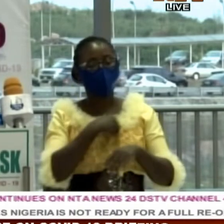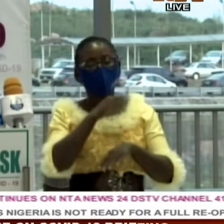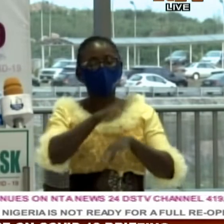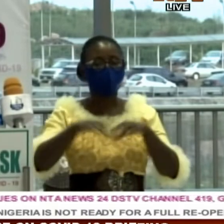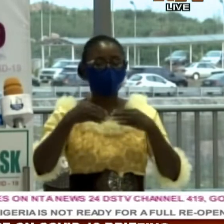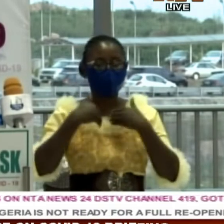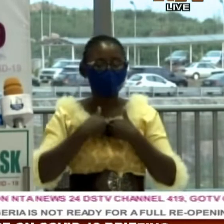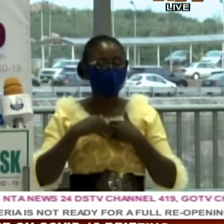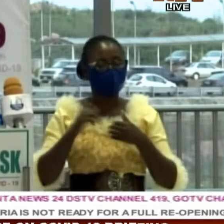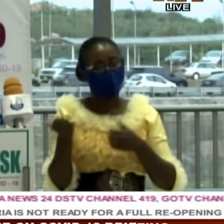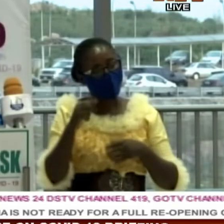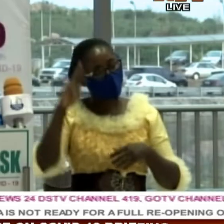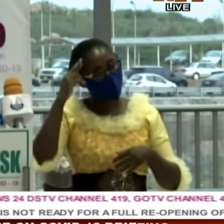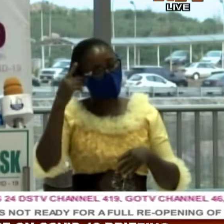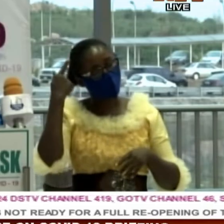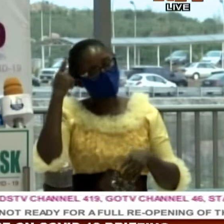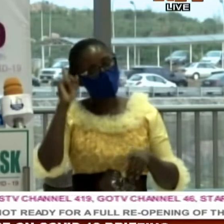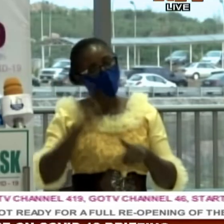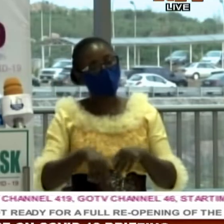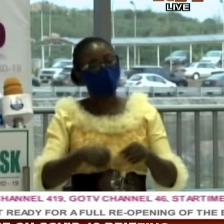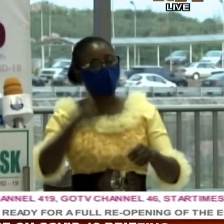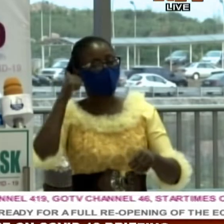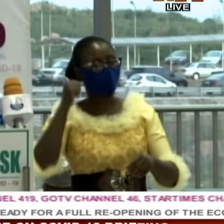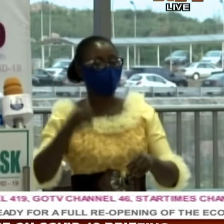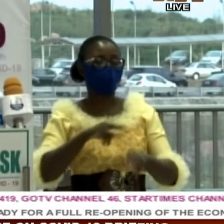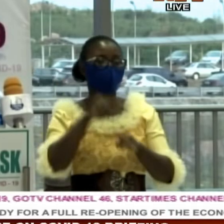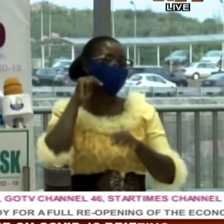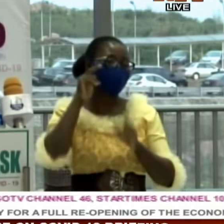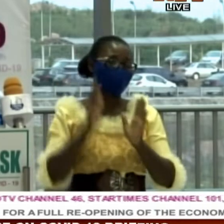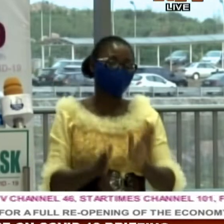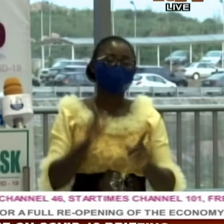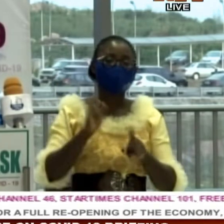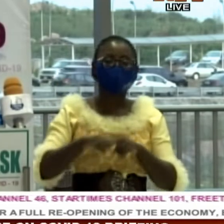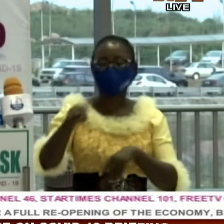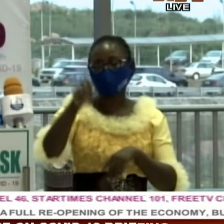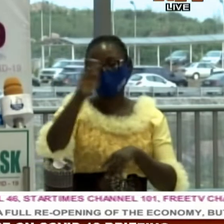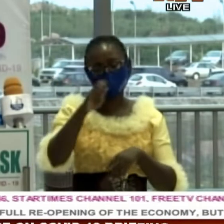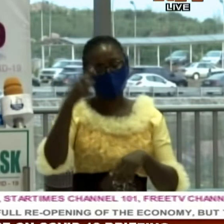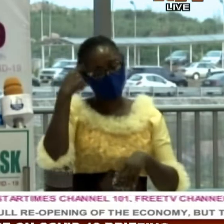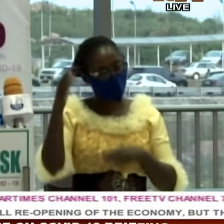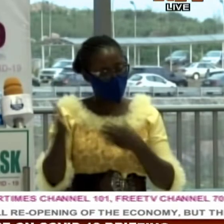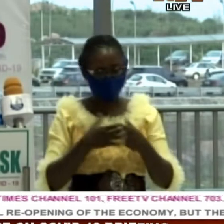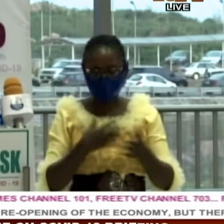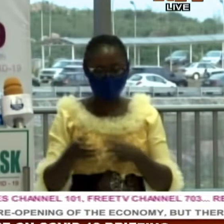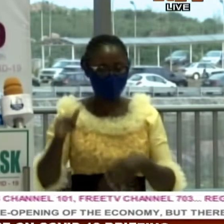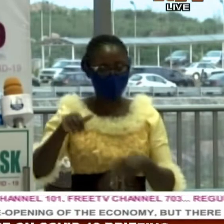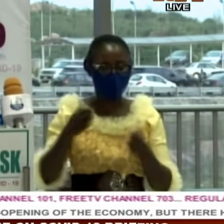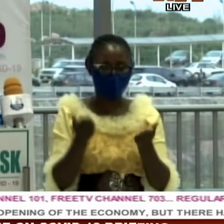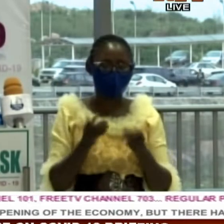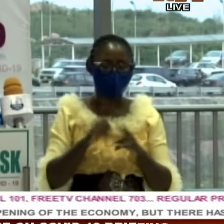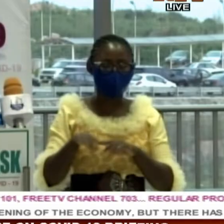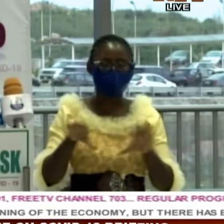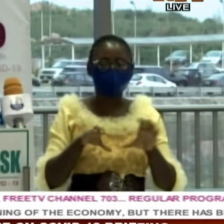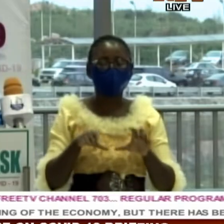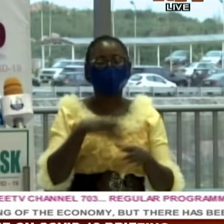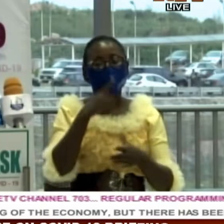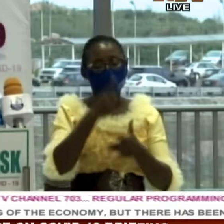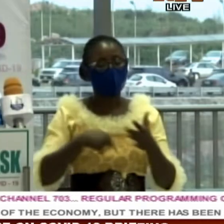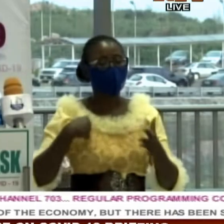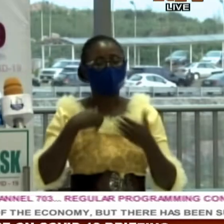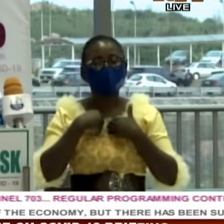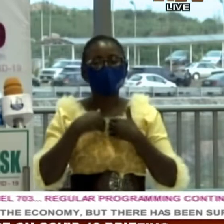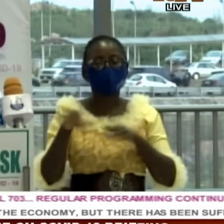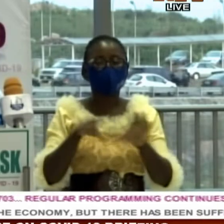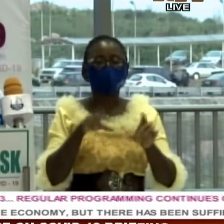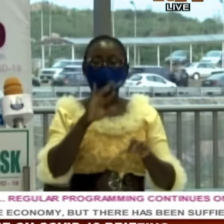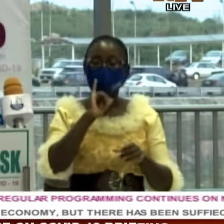to disallow Nigerians to travel. If they have a reason, perhaps commercial, whatever it is. But what we have done is to review what